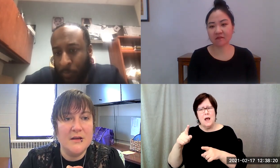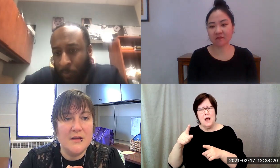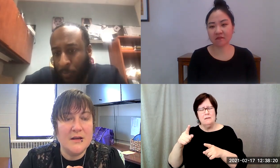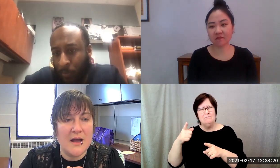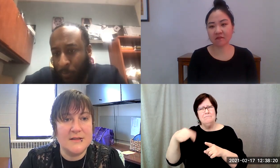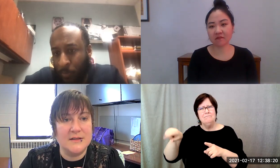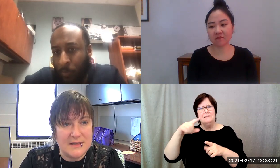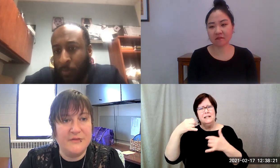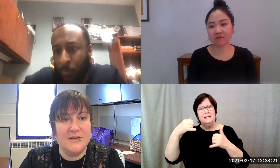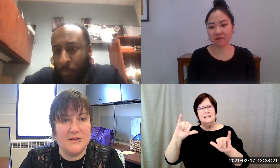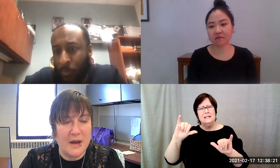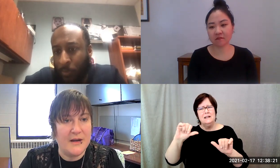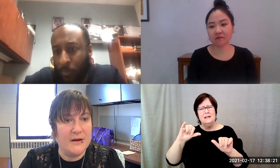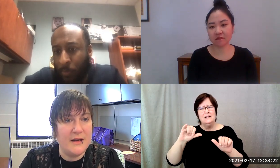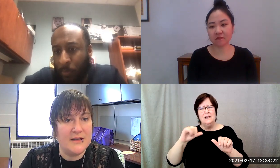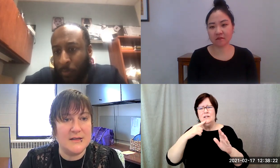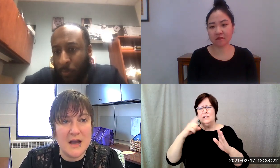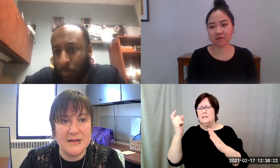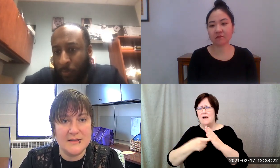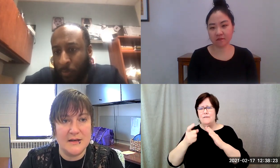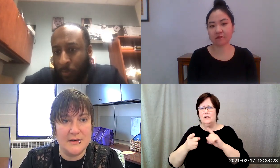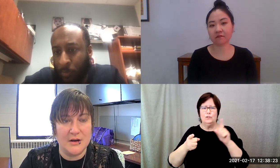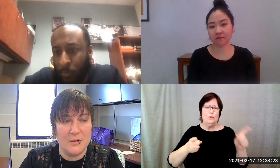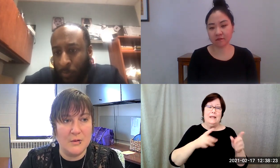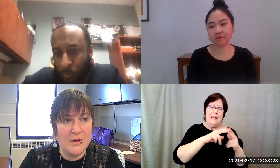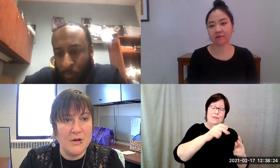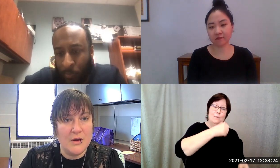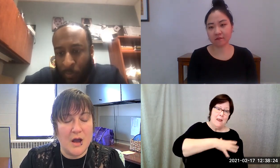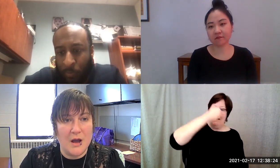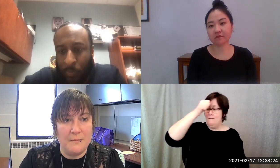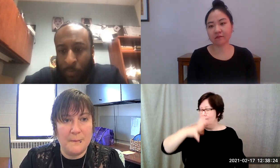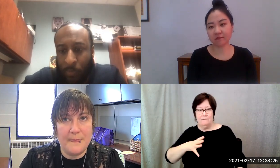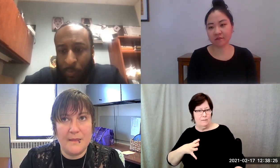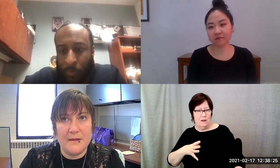still constantly default to the binary. It's a constant,